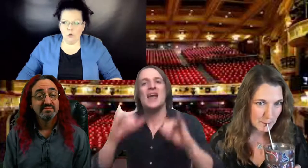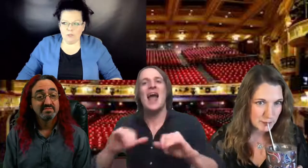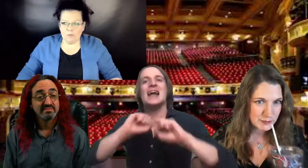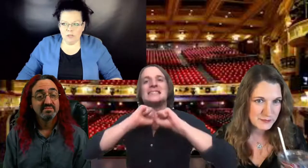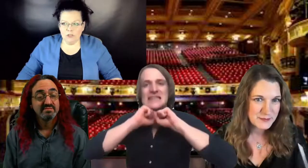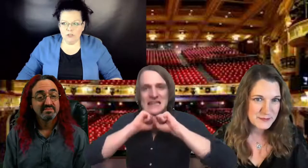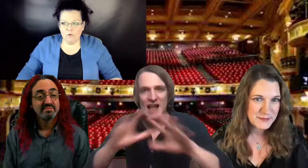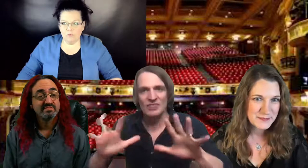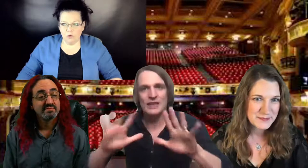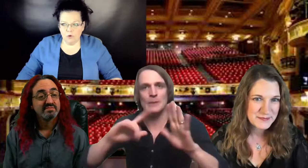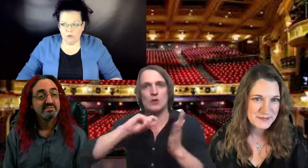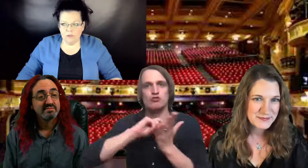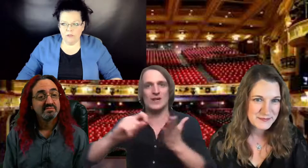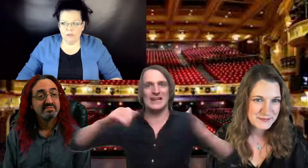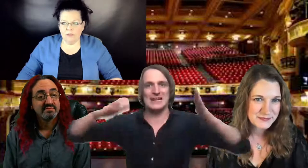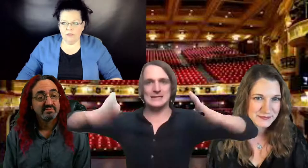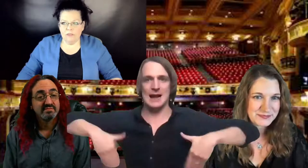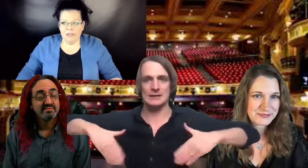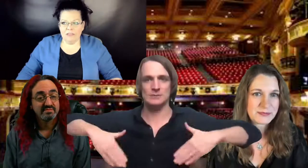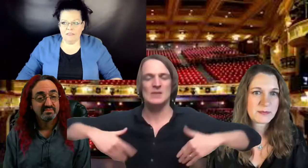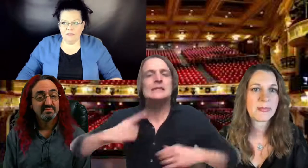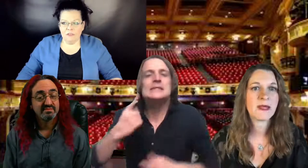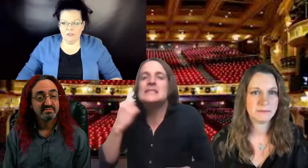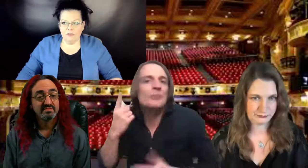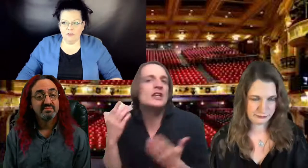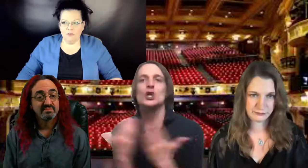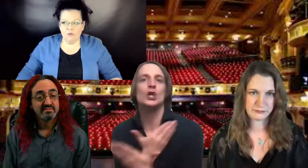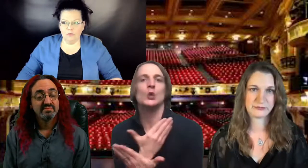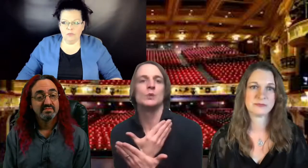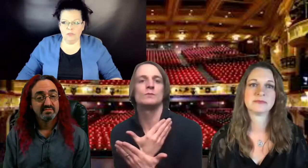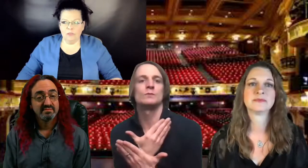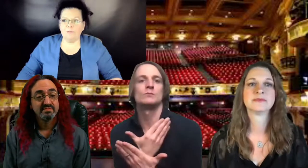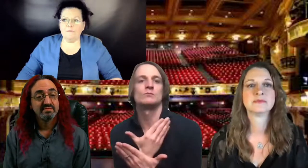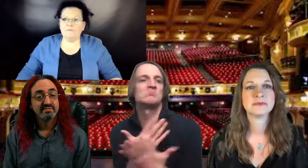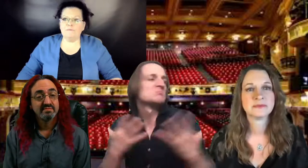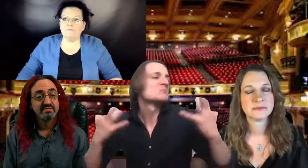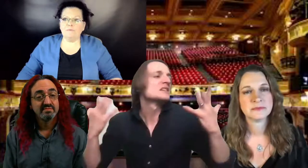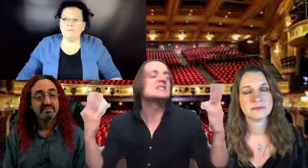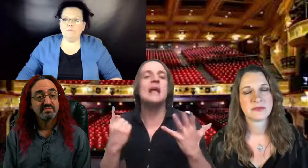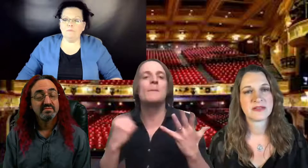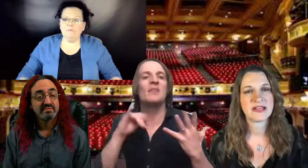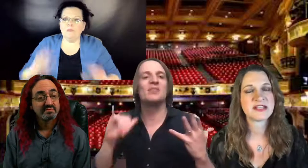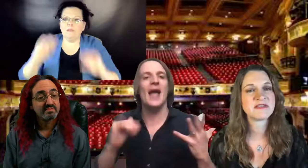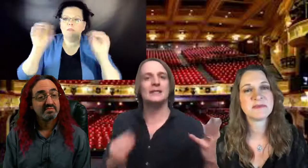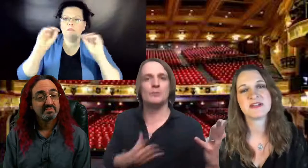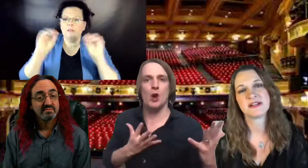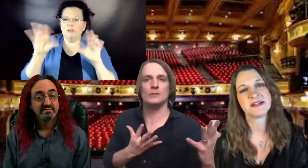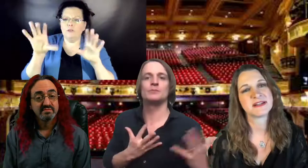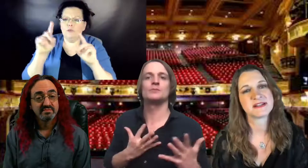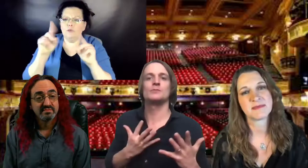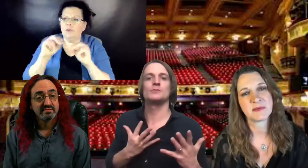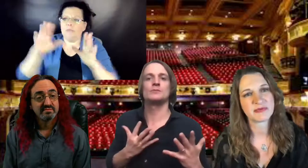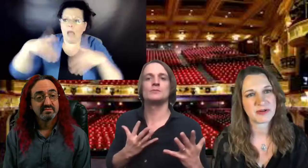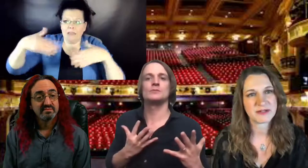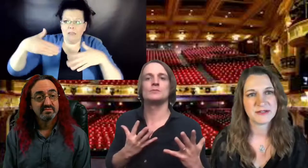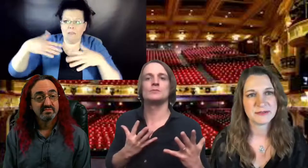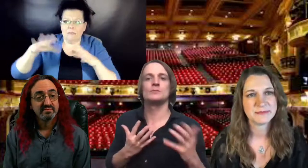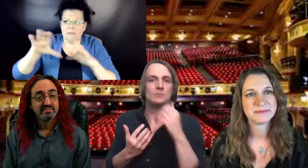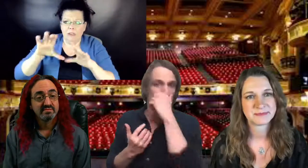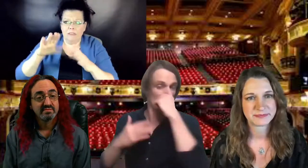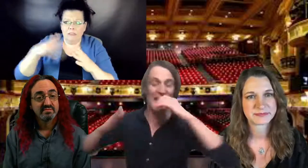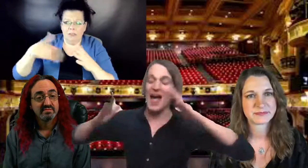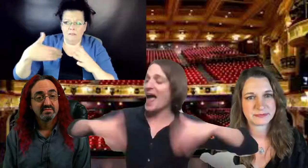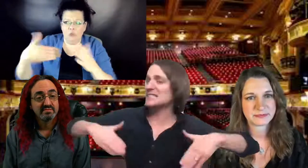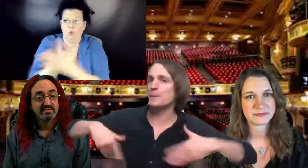I always wanted to do a role that has nothing to do with It hasn't been done yet. It's something brand new.